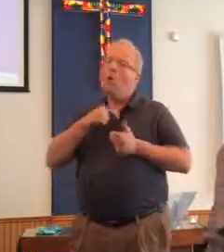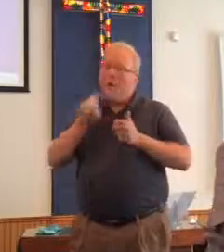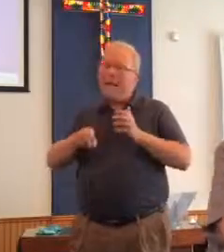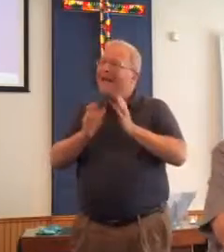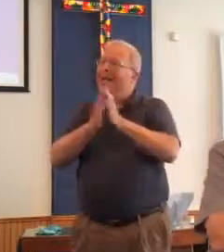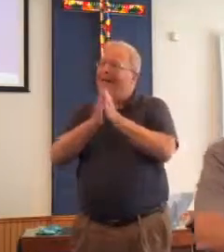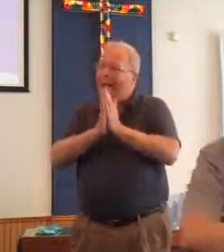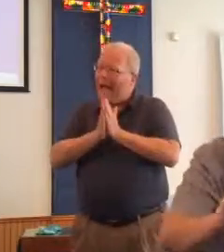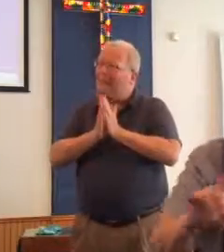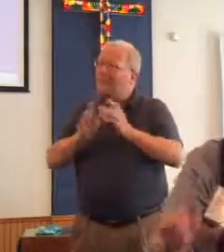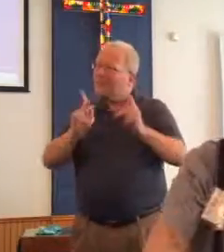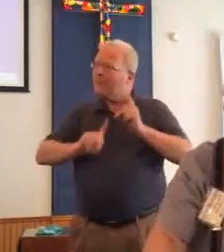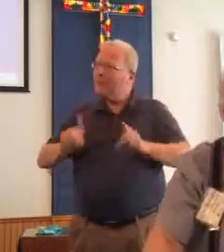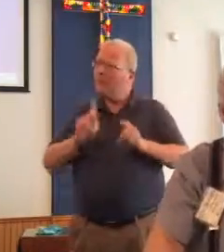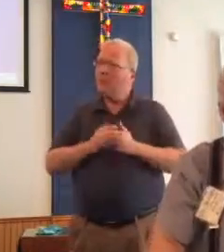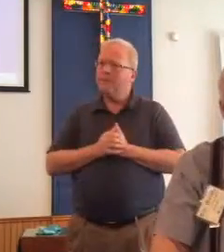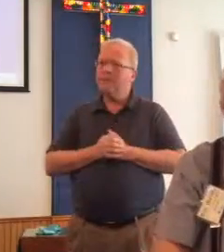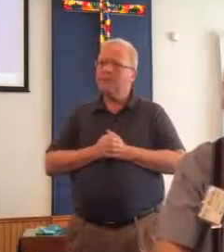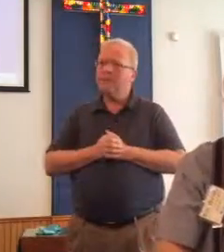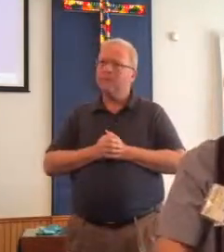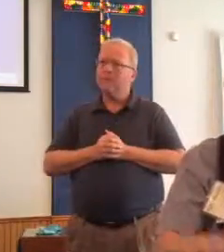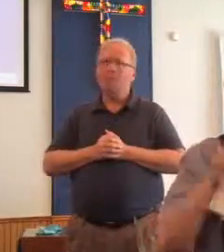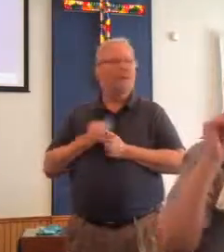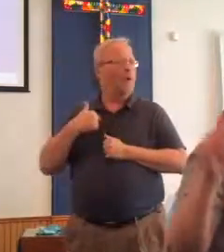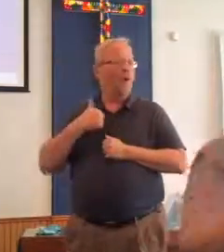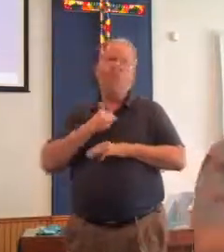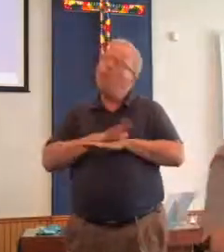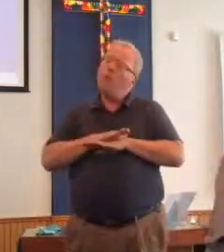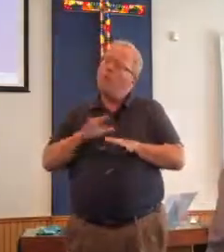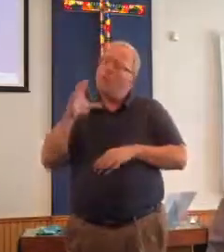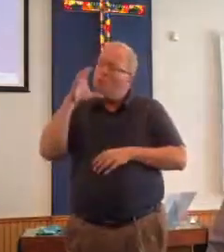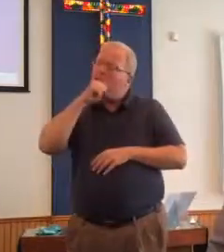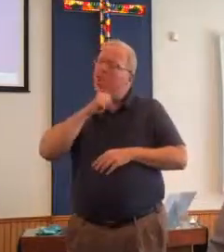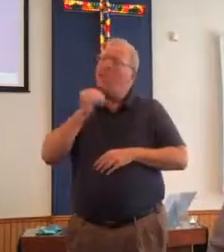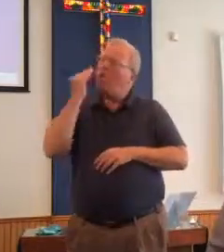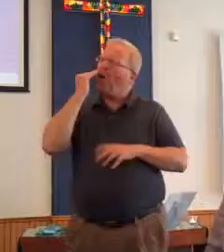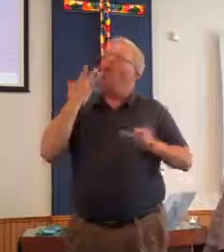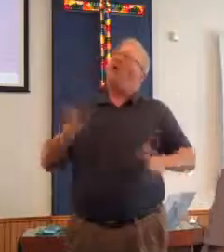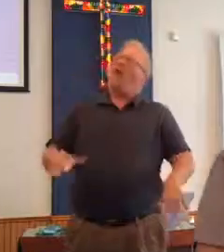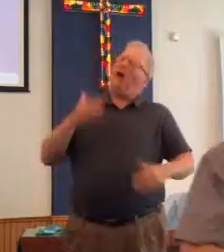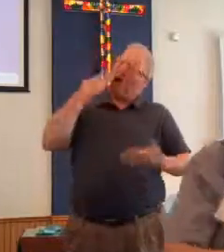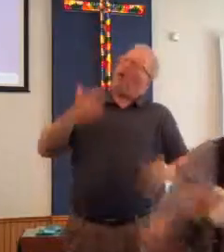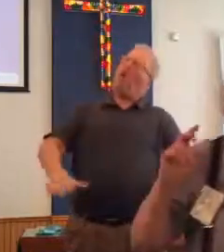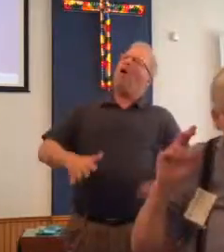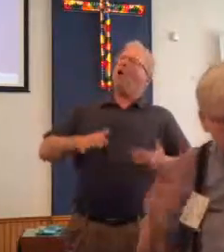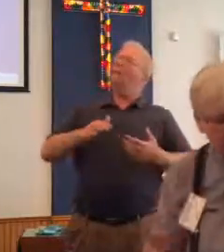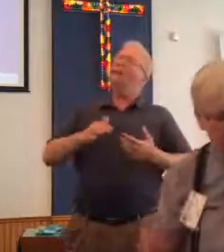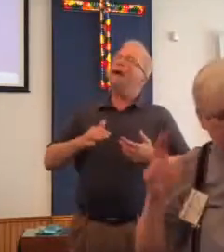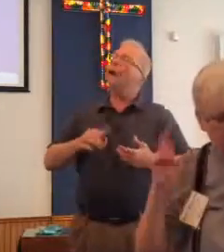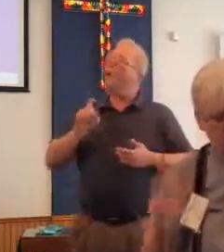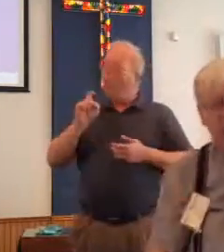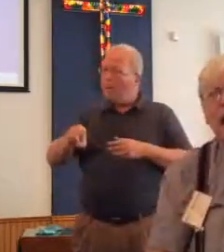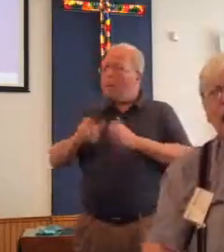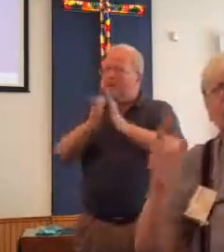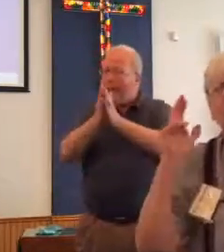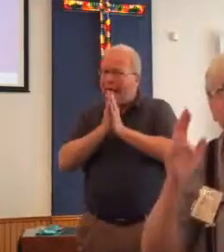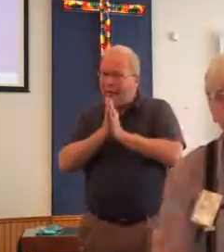that we know. We need to ask. And we need to share our feelings, because we can